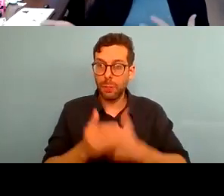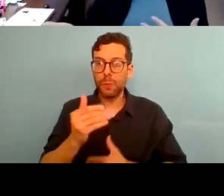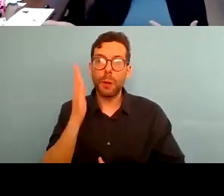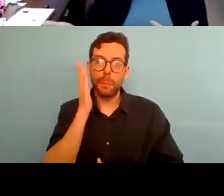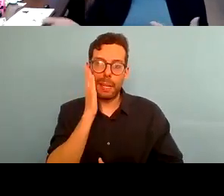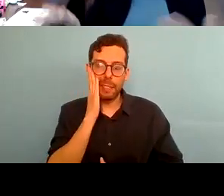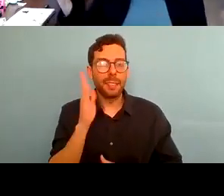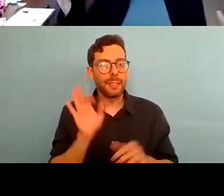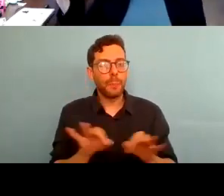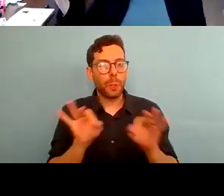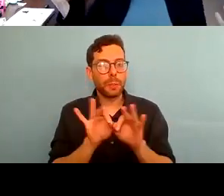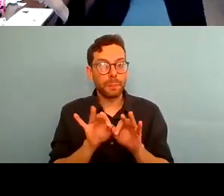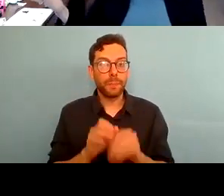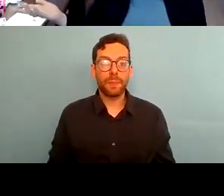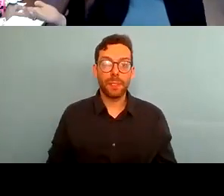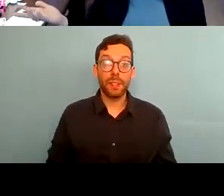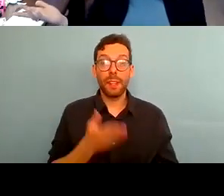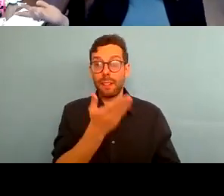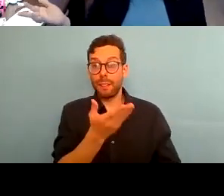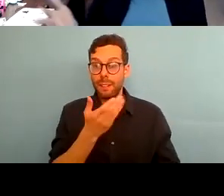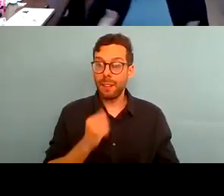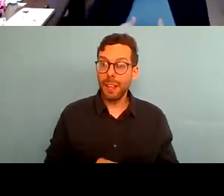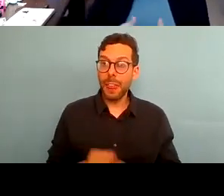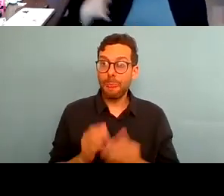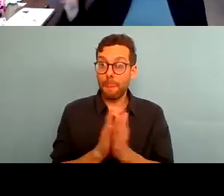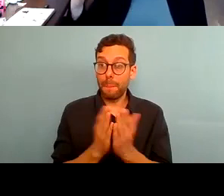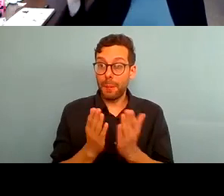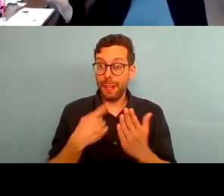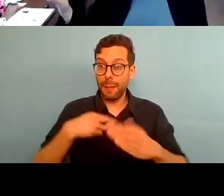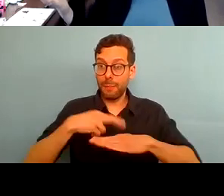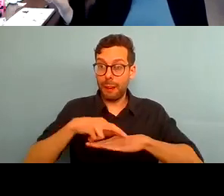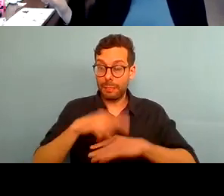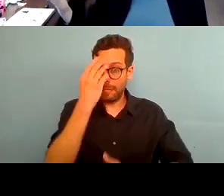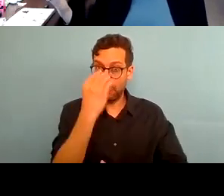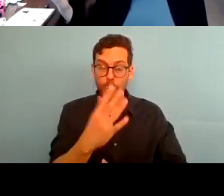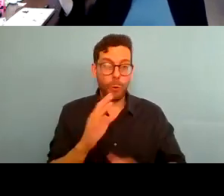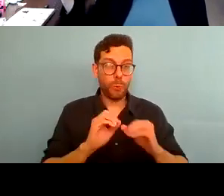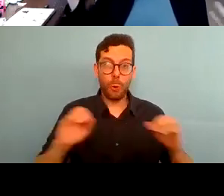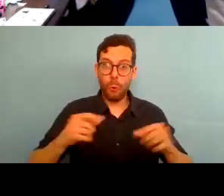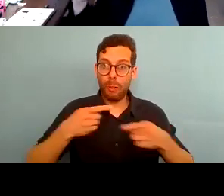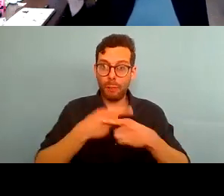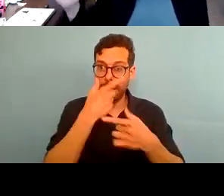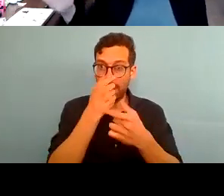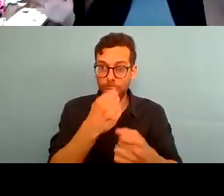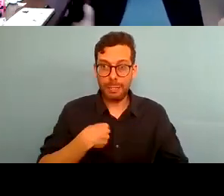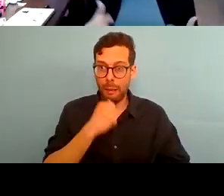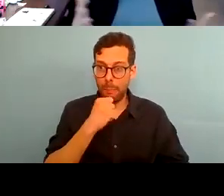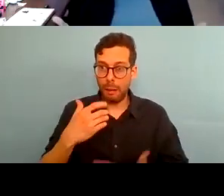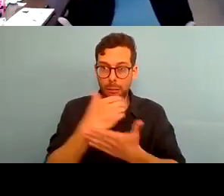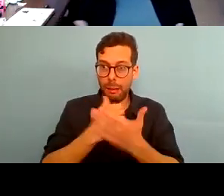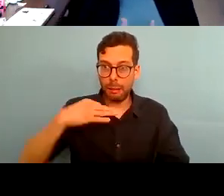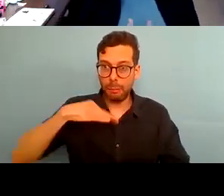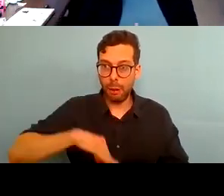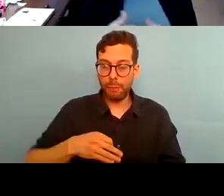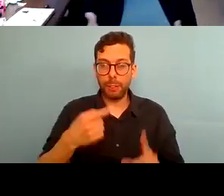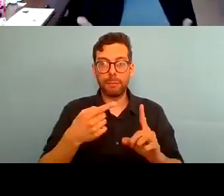I keep referencing, I have no conflicts of interest with this book. No one, nobody, I have no royalties or anything like that. I just happen to like